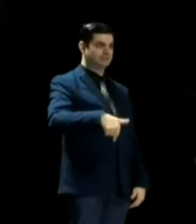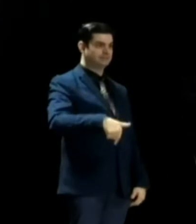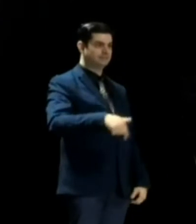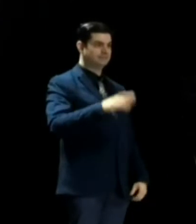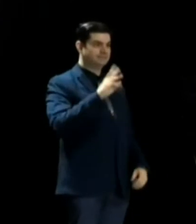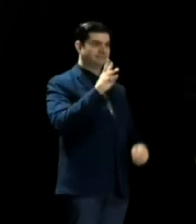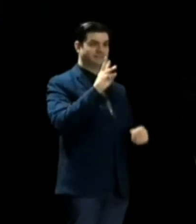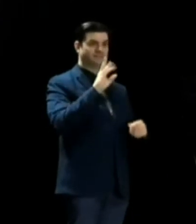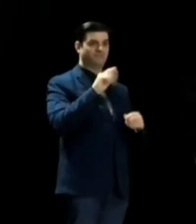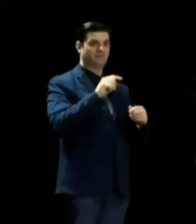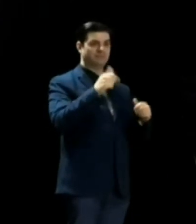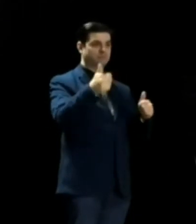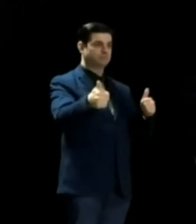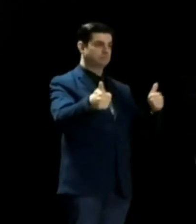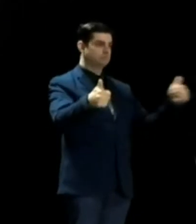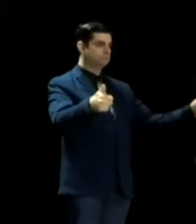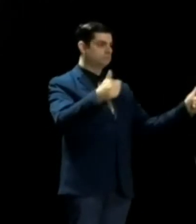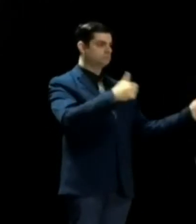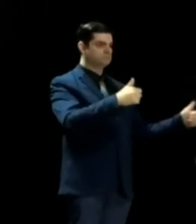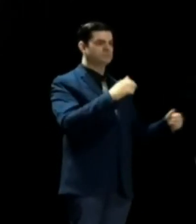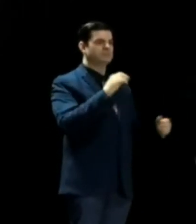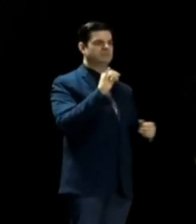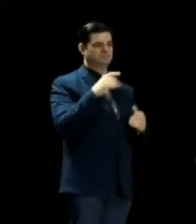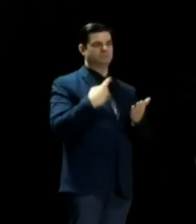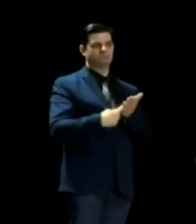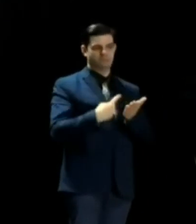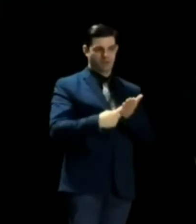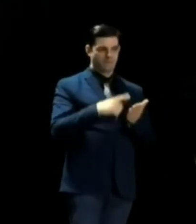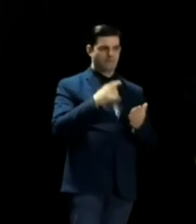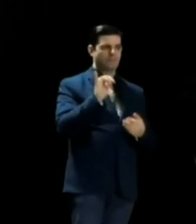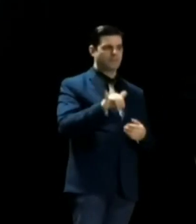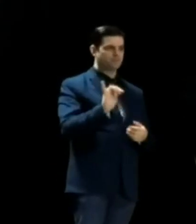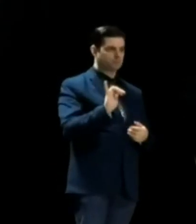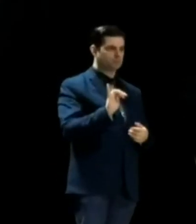But, yeah, we'll probably get on a Zoom meeting or a conference call,